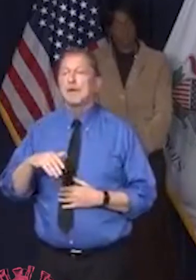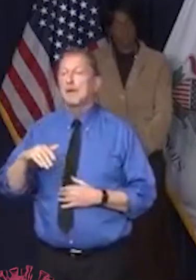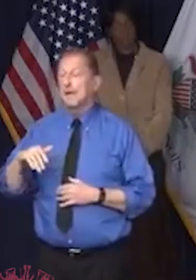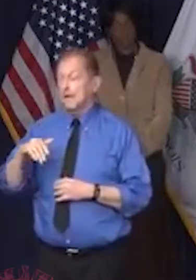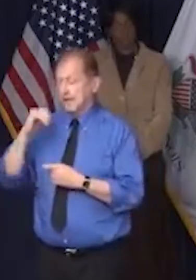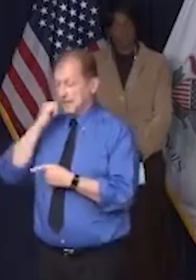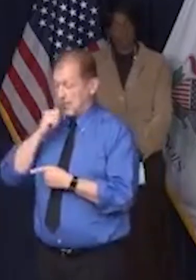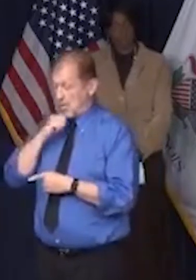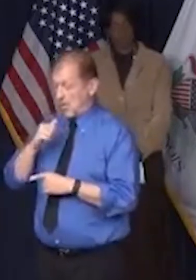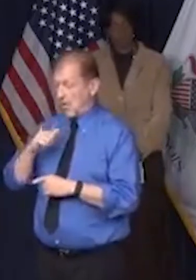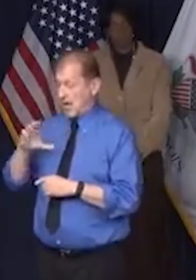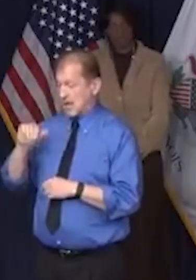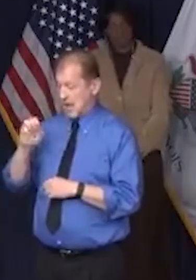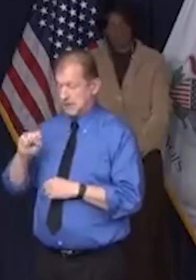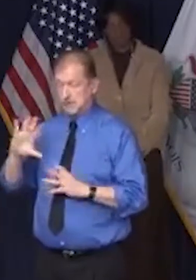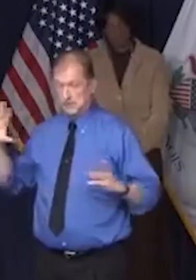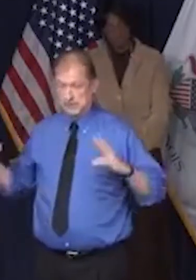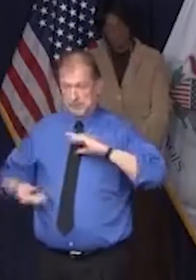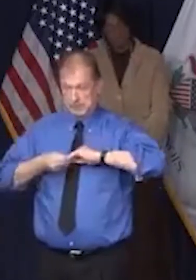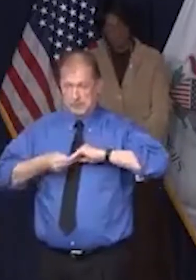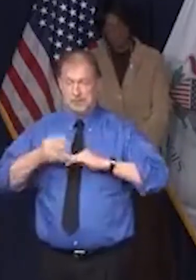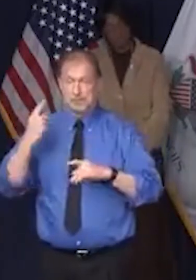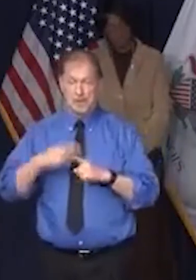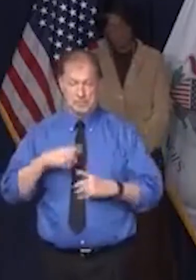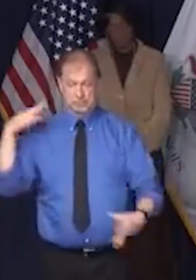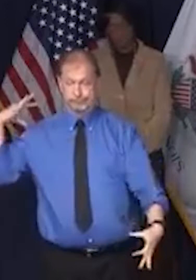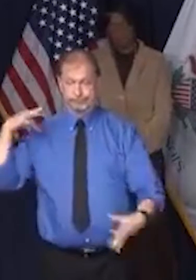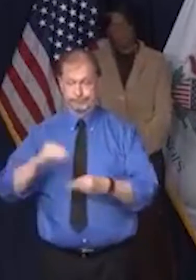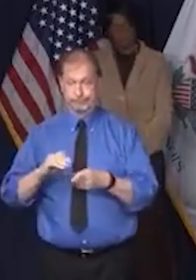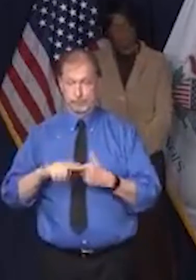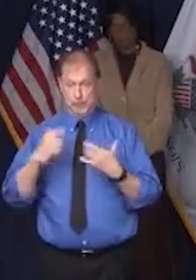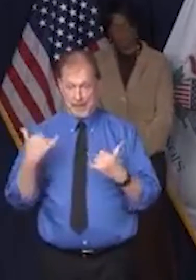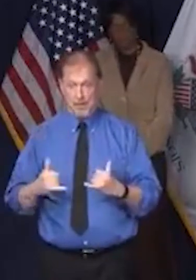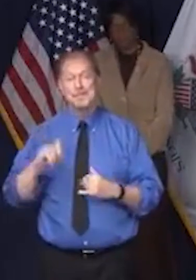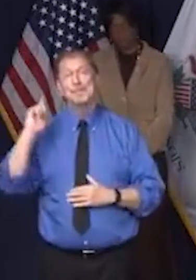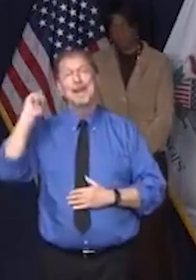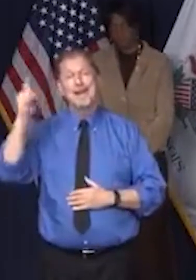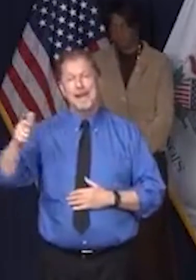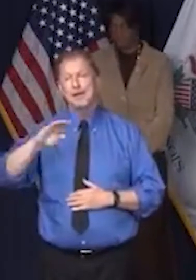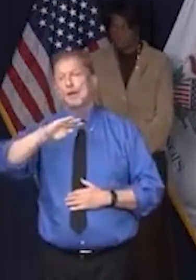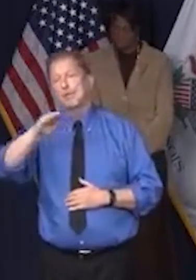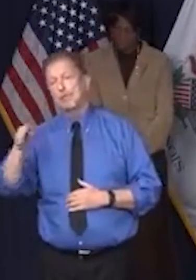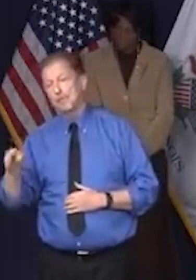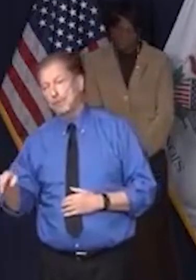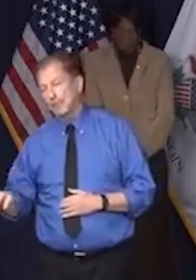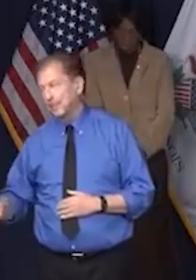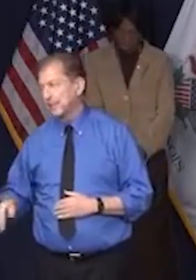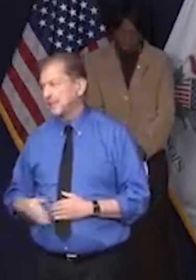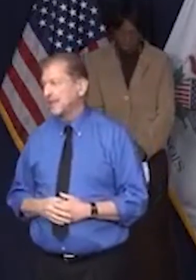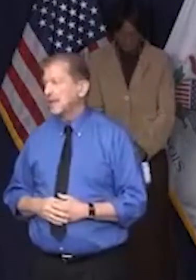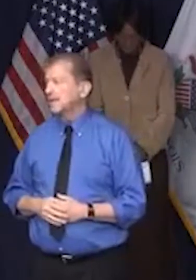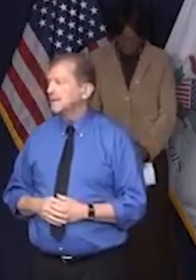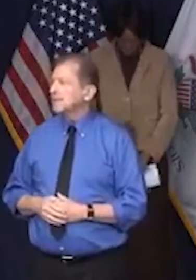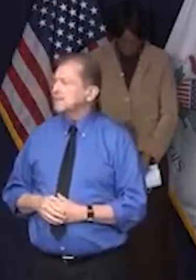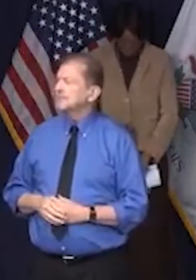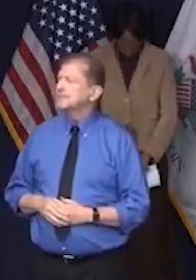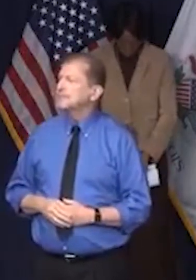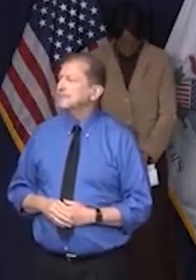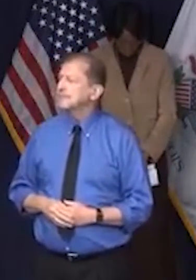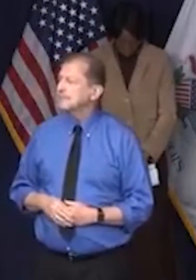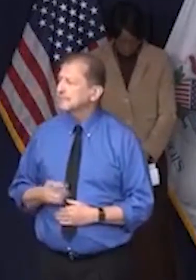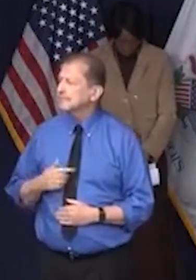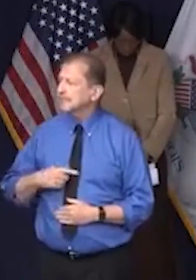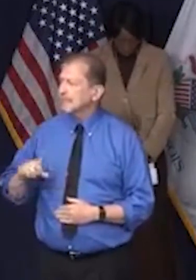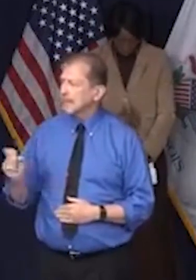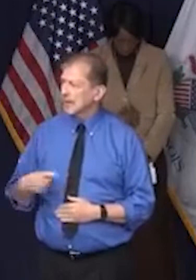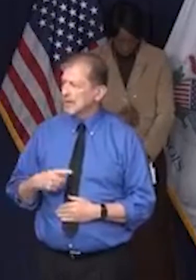not. And same thing, of course, for all the other numbers on the other side of this. Rebecca Ansel from Capital News Illinois would like to check in with Governor